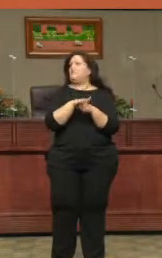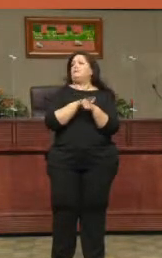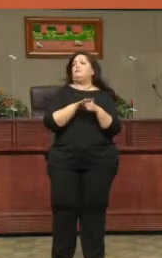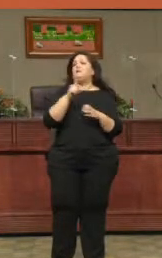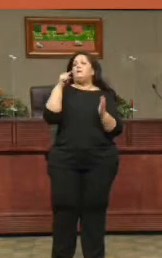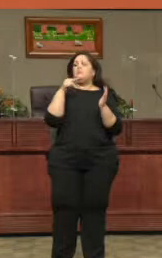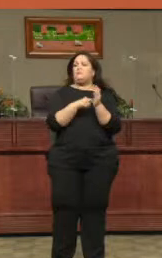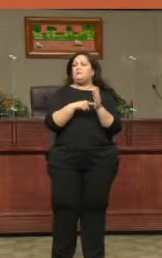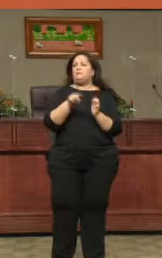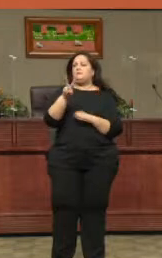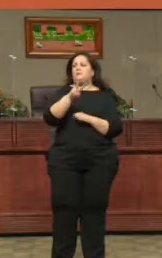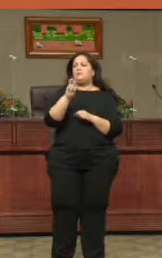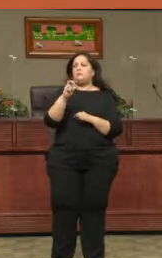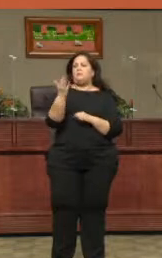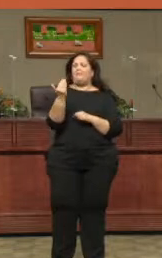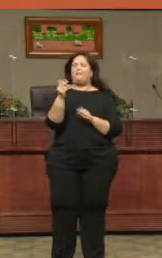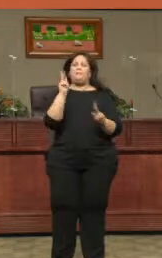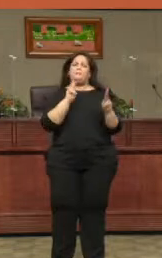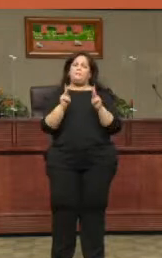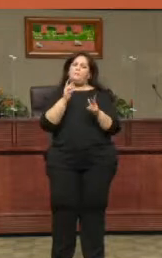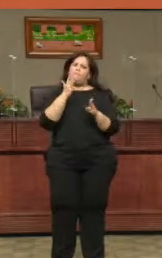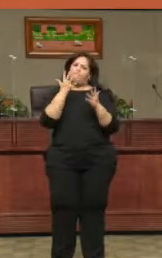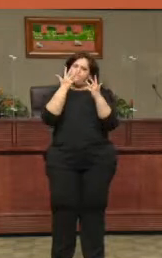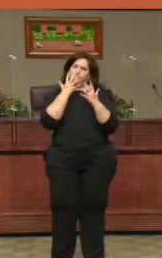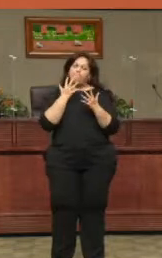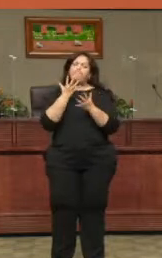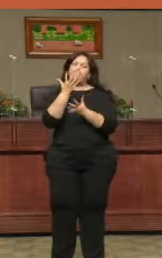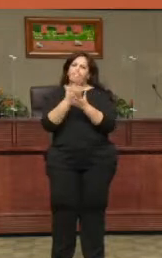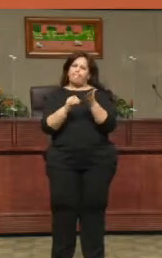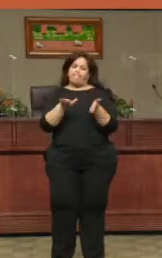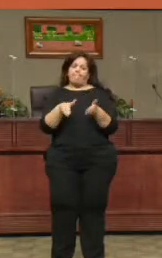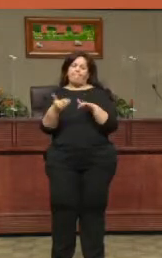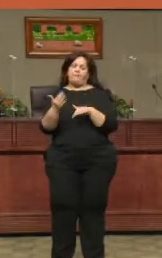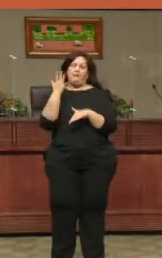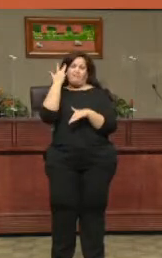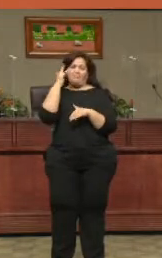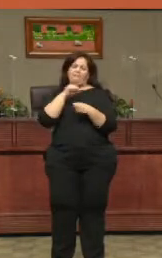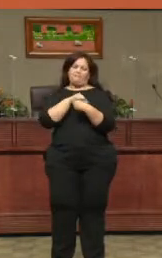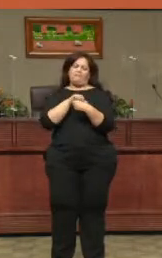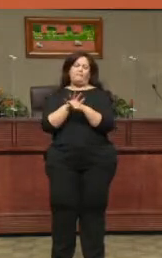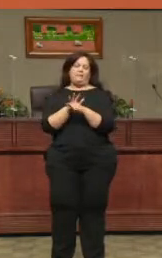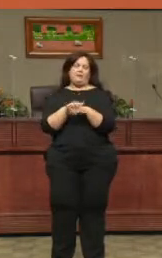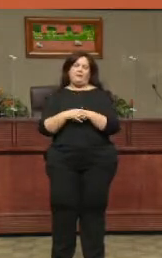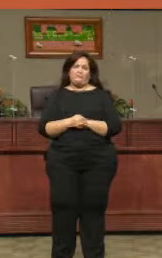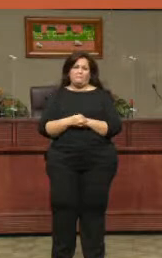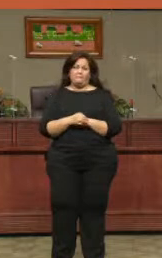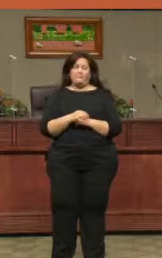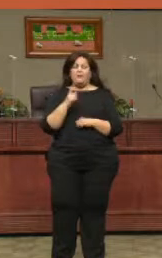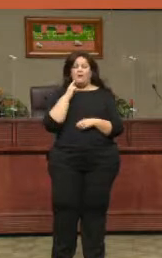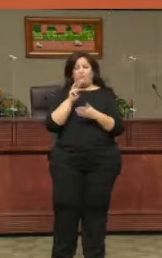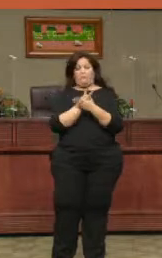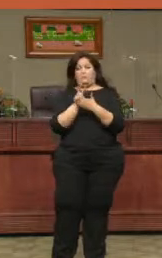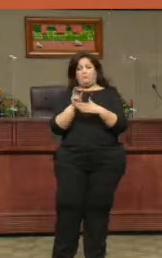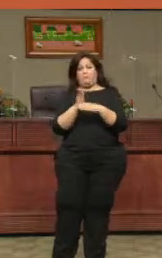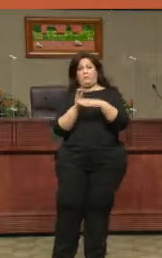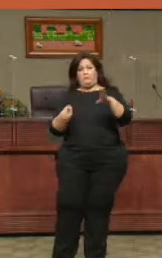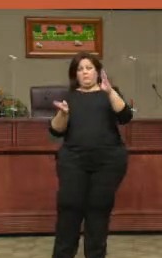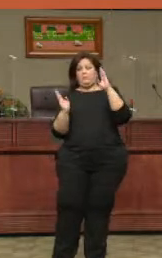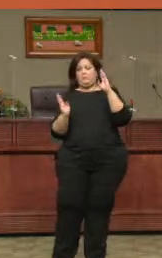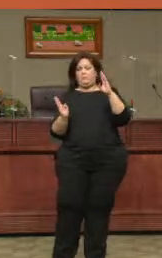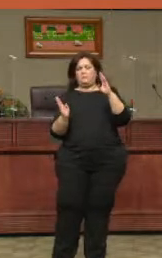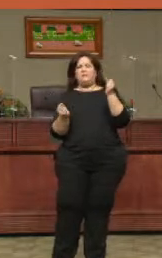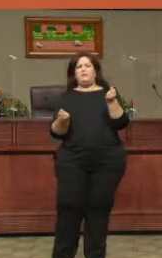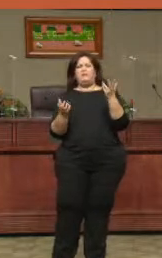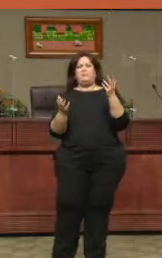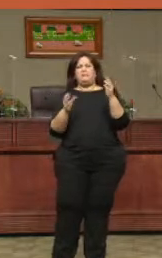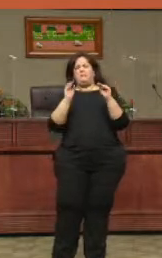1,215 residents, unfortunately, have died of the virus. Our 14-day rolling positivity rate is averaging